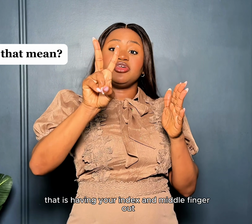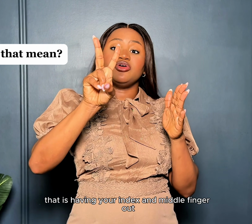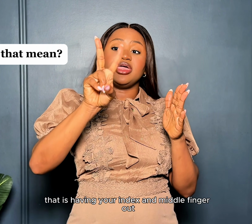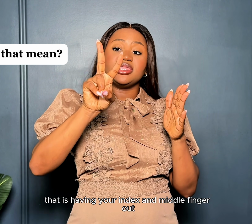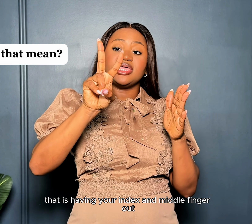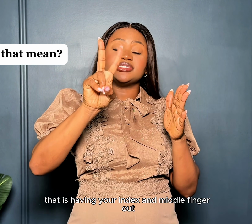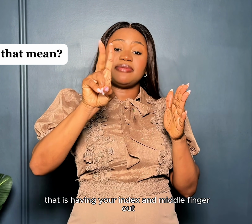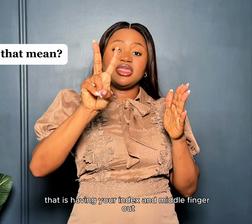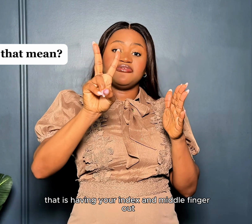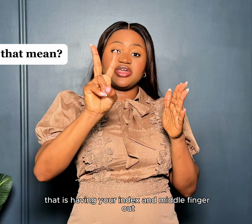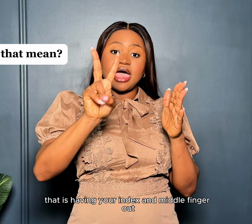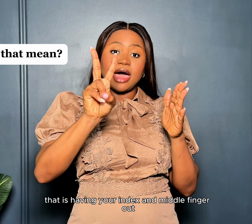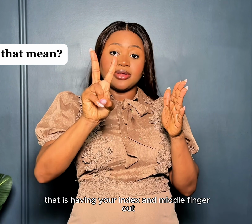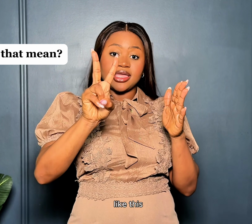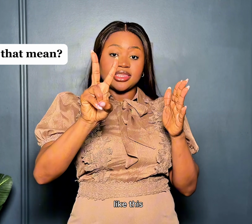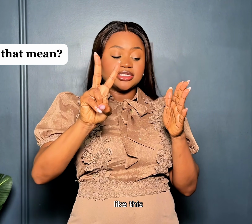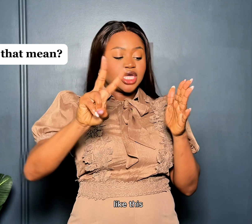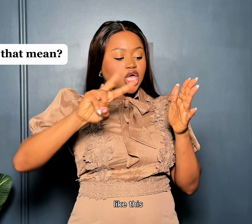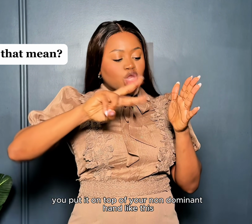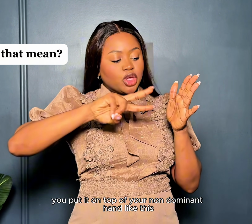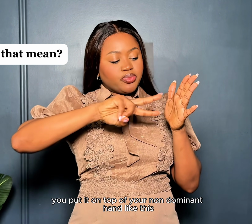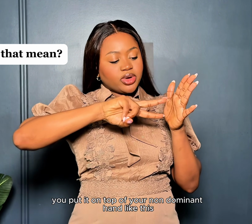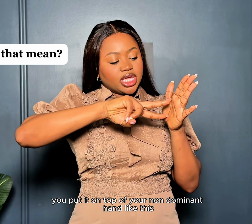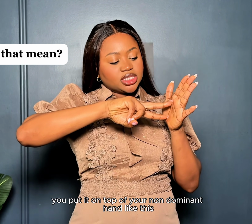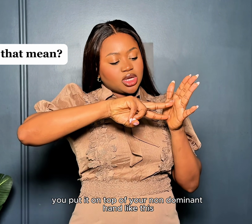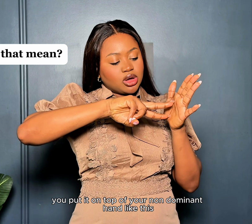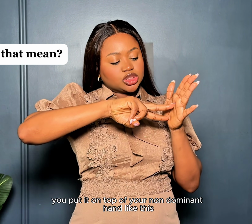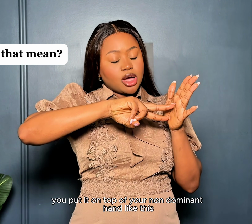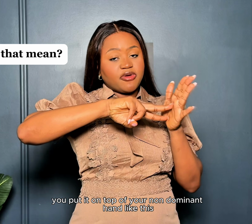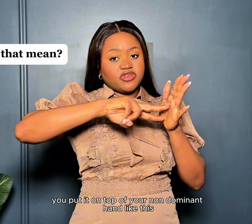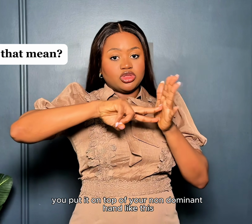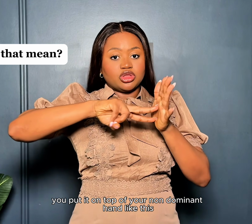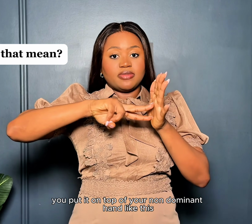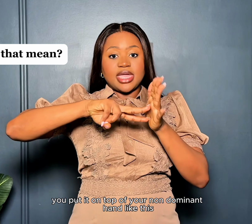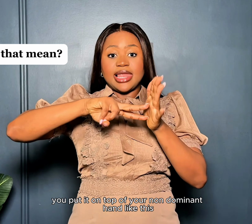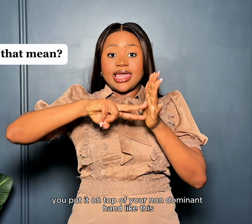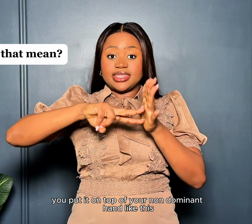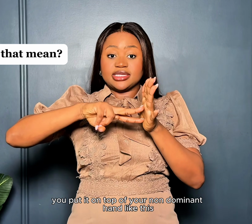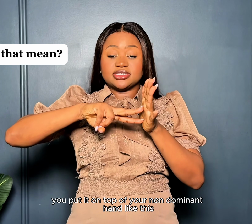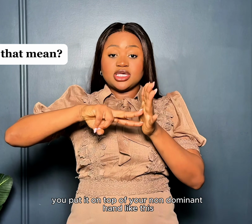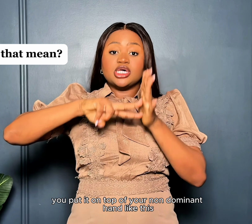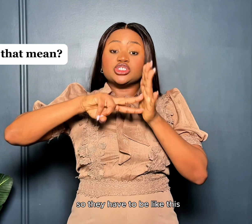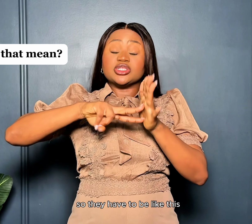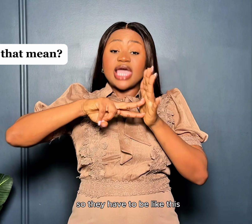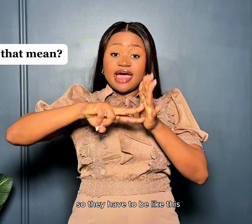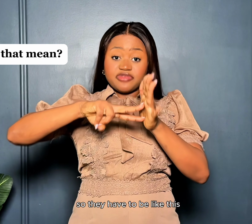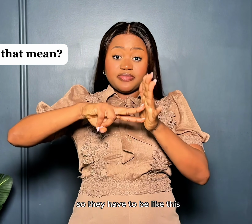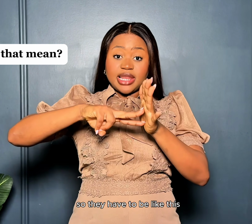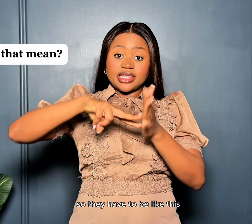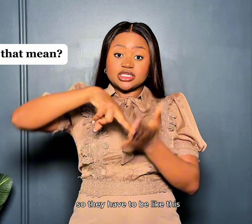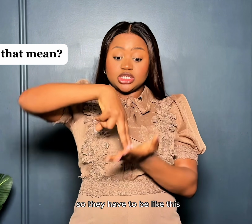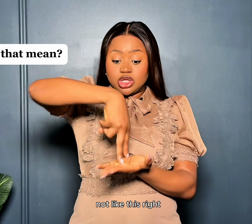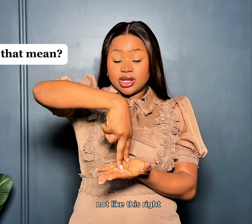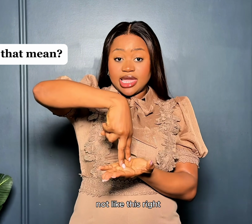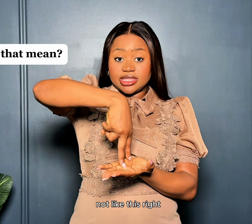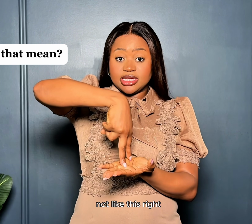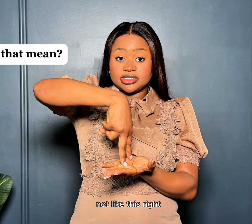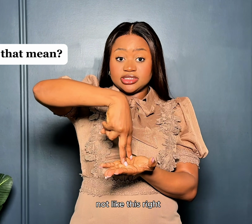your index and middle finger out like this. You put it on top of your non-dominant hand like this. So they have to be like this, not like this,